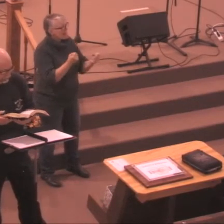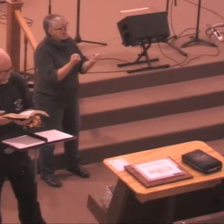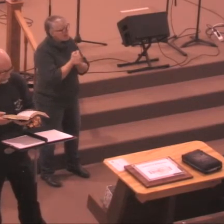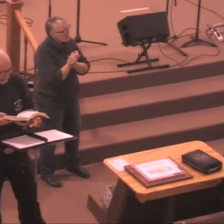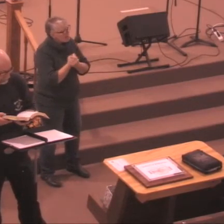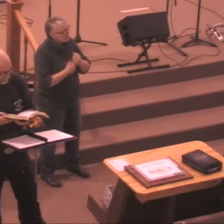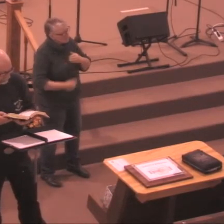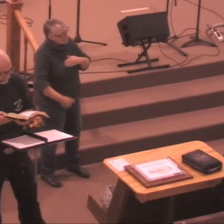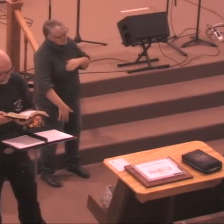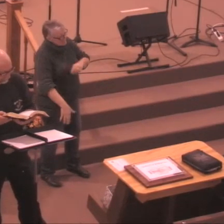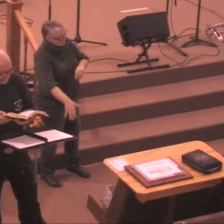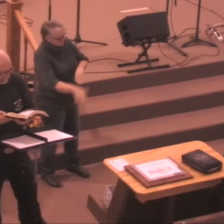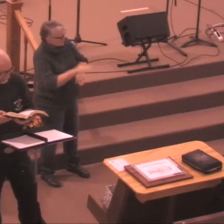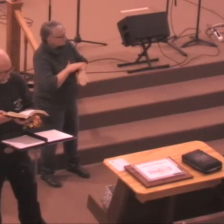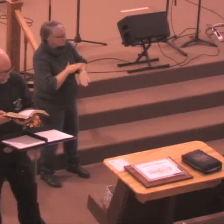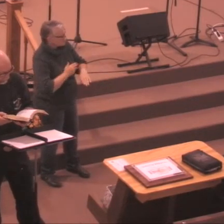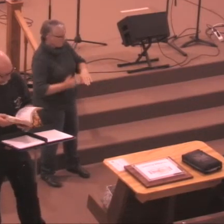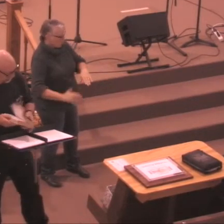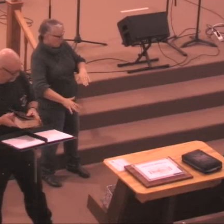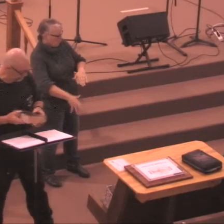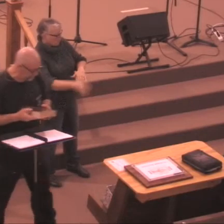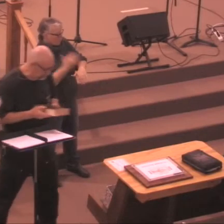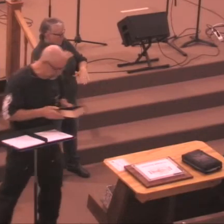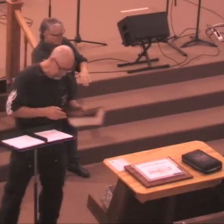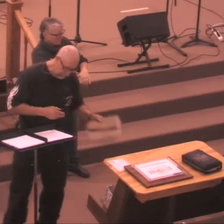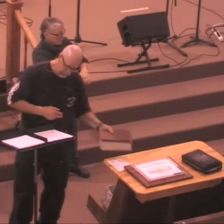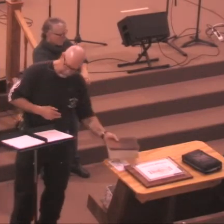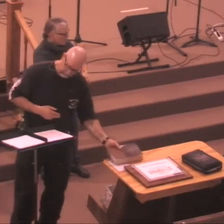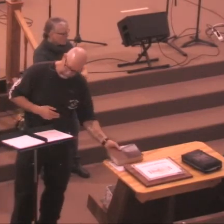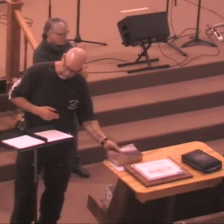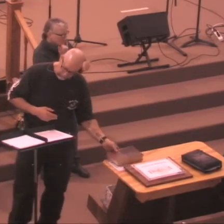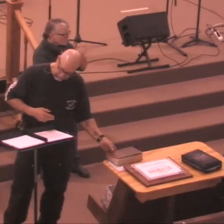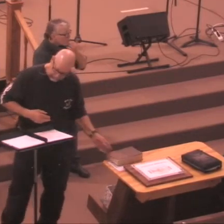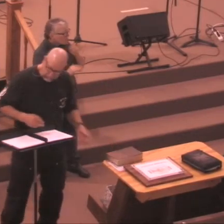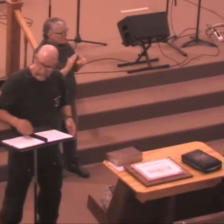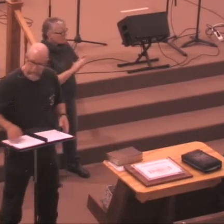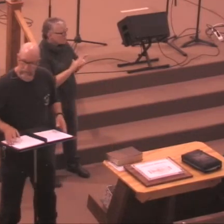all transgressions, forgiving and overlooking another's fault.